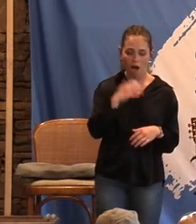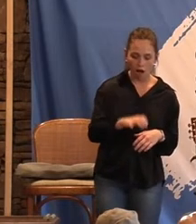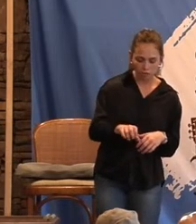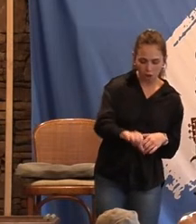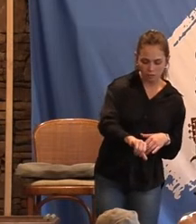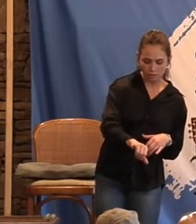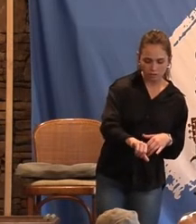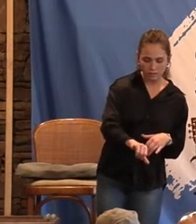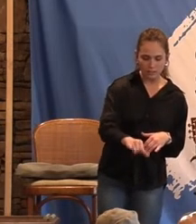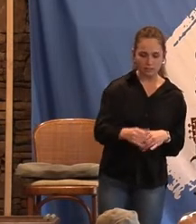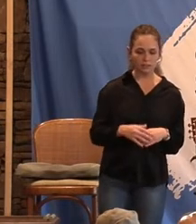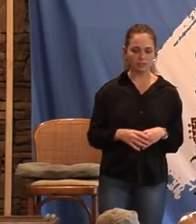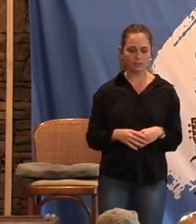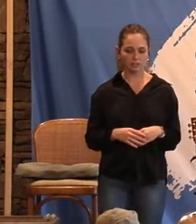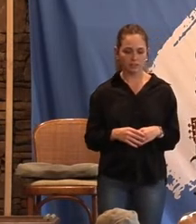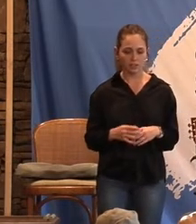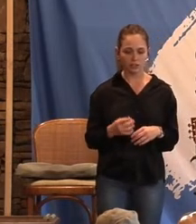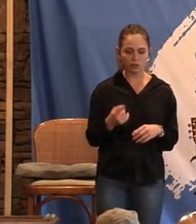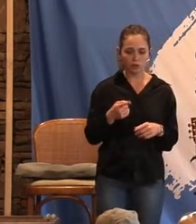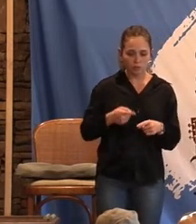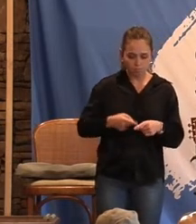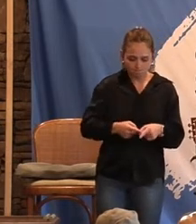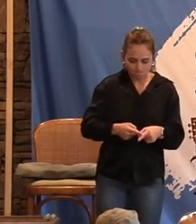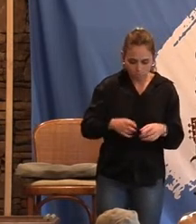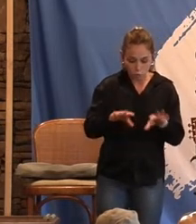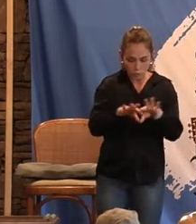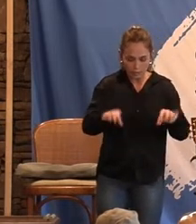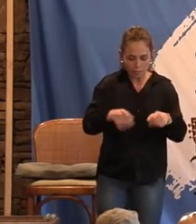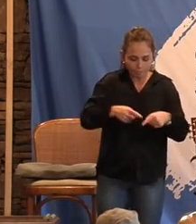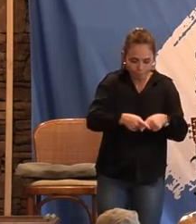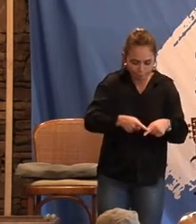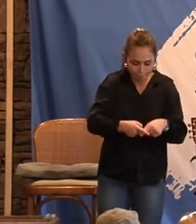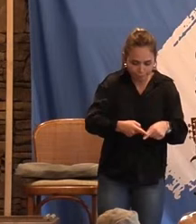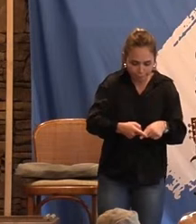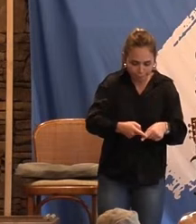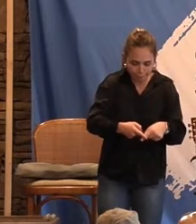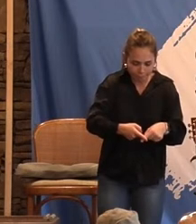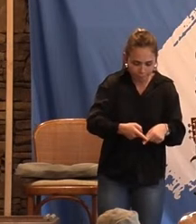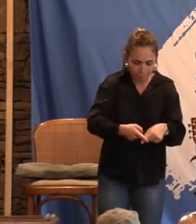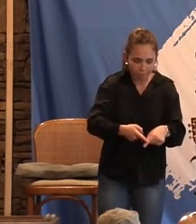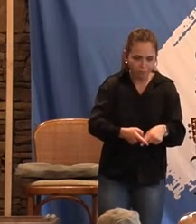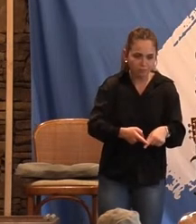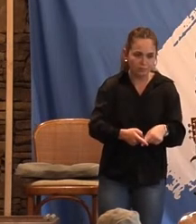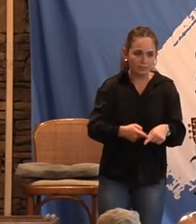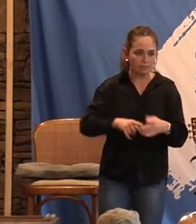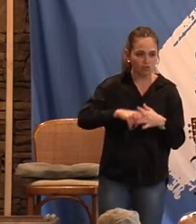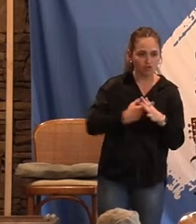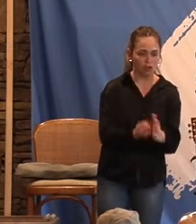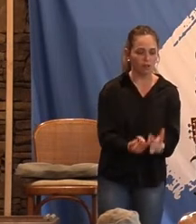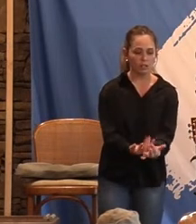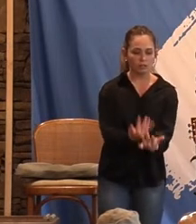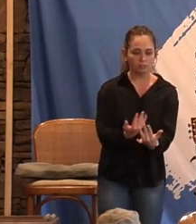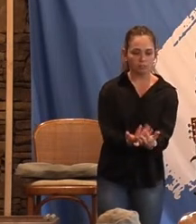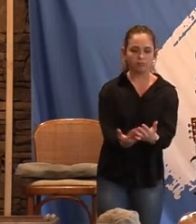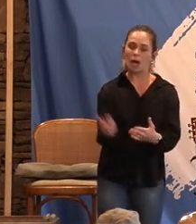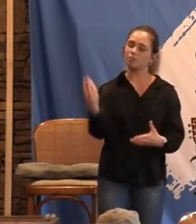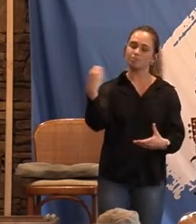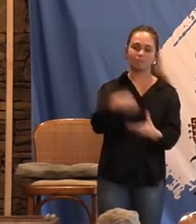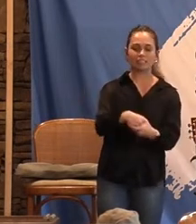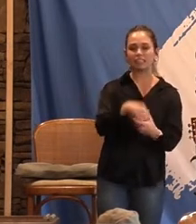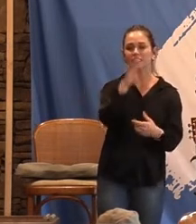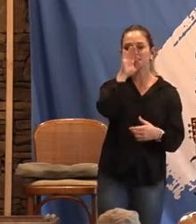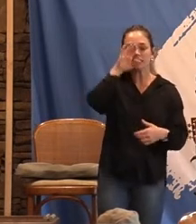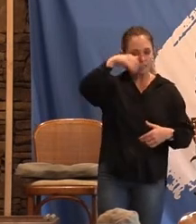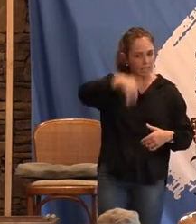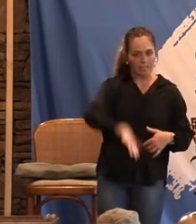sauce, and she rubbed two sticks together. And Miss Nana started a fire right inside of